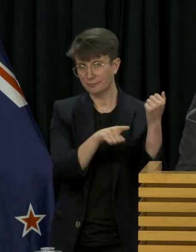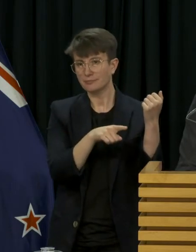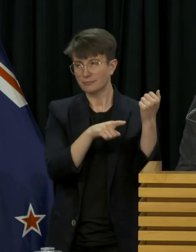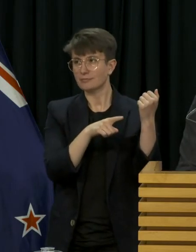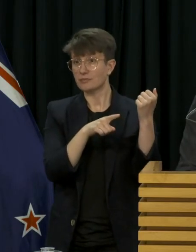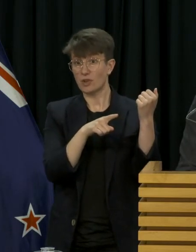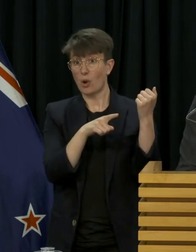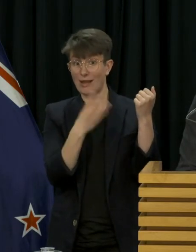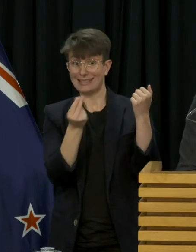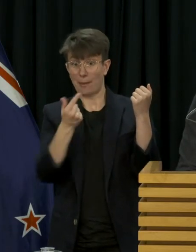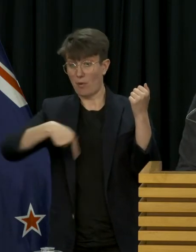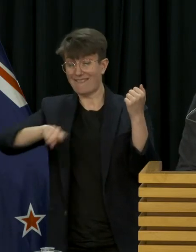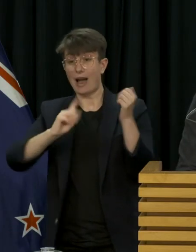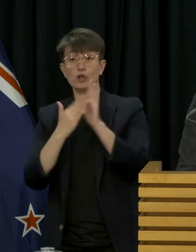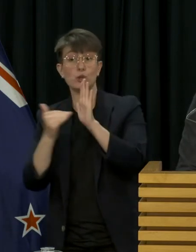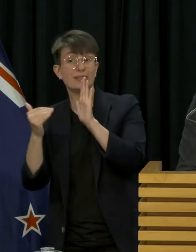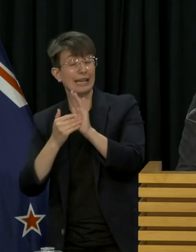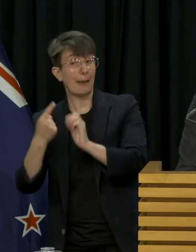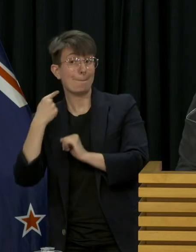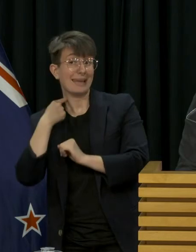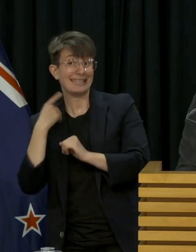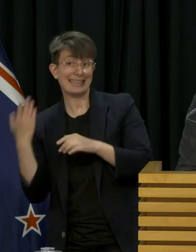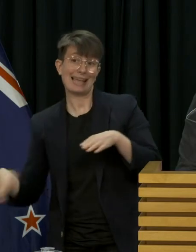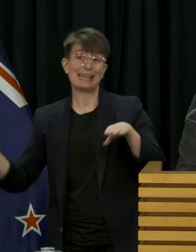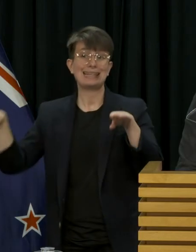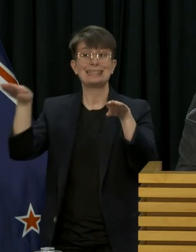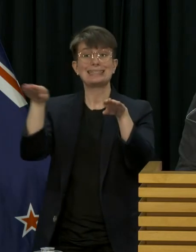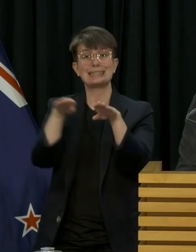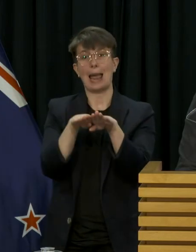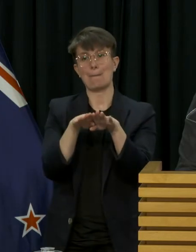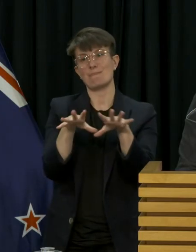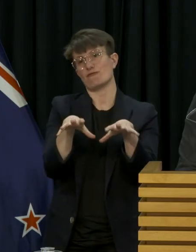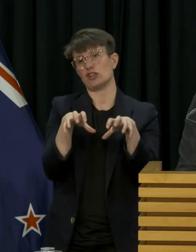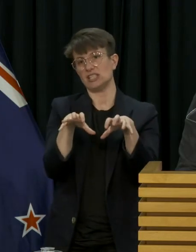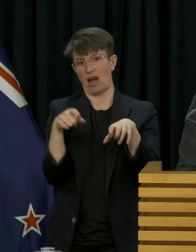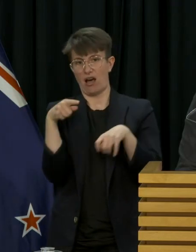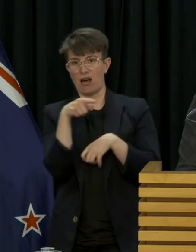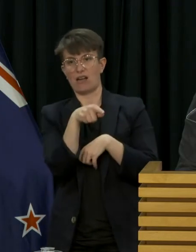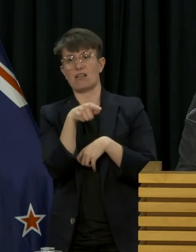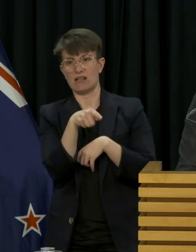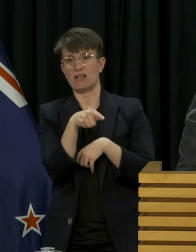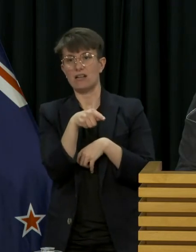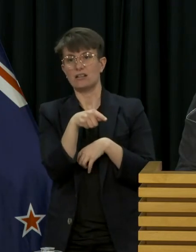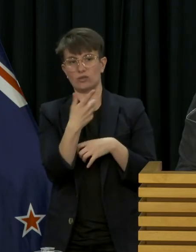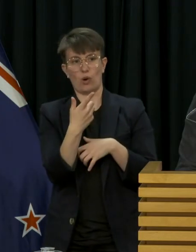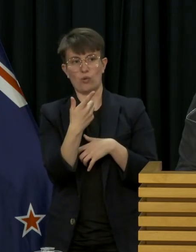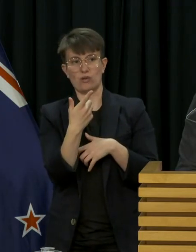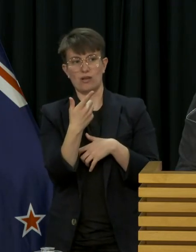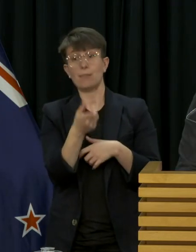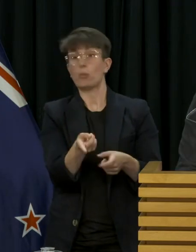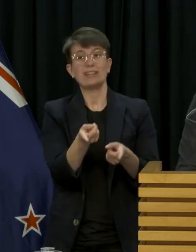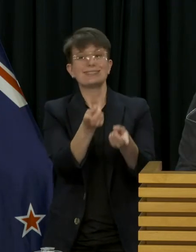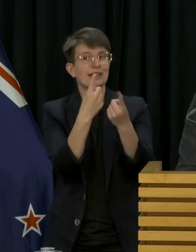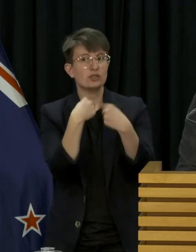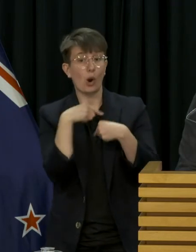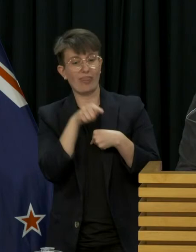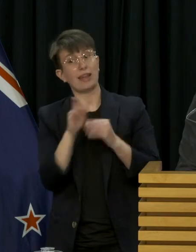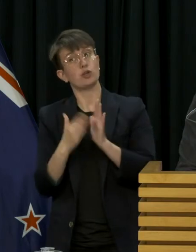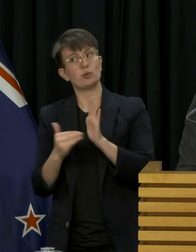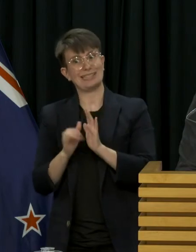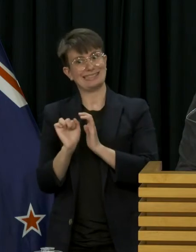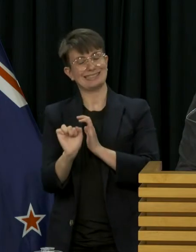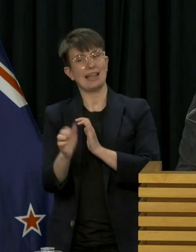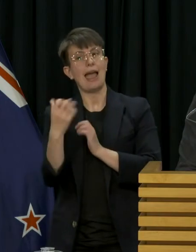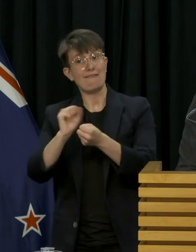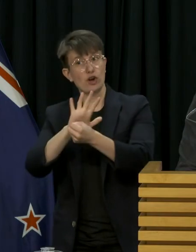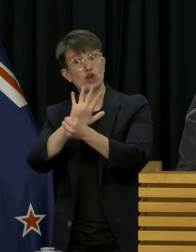in the same cool store as where those positive tests were returned. We were not advised that New Zealand products themselves